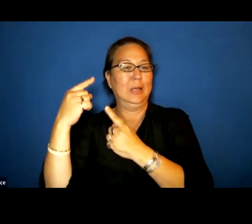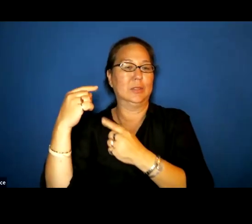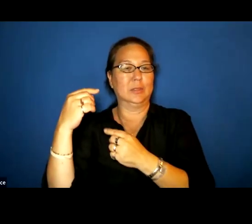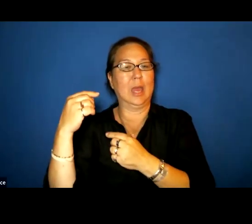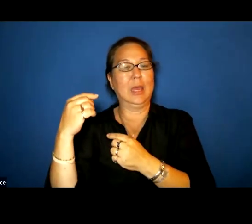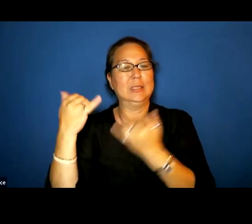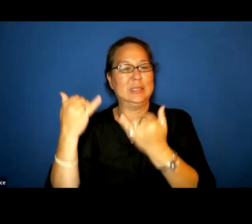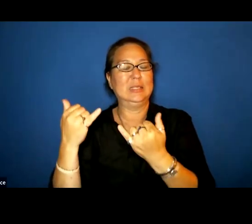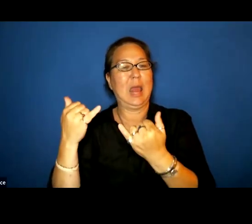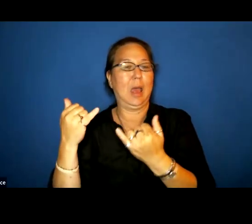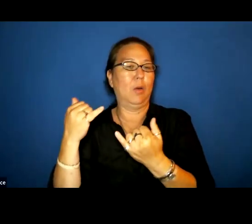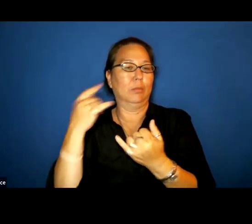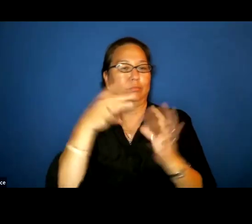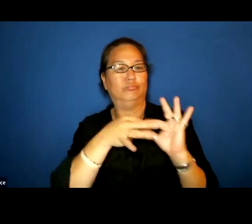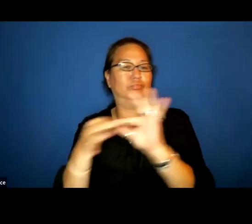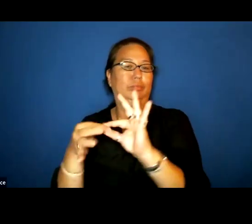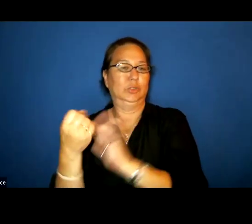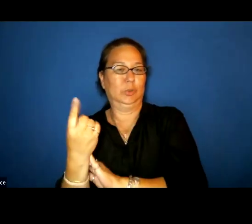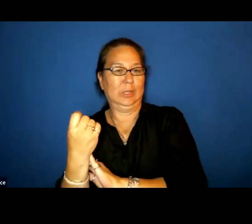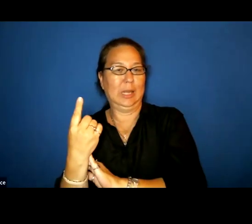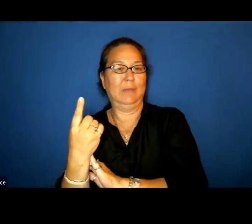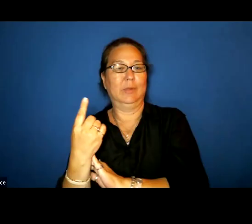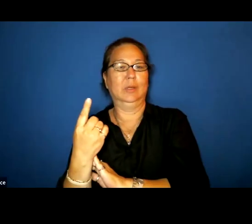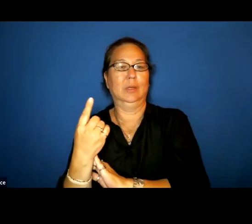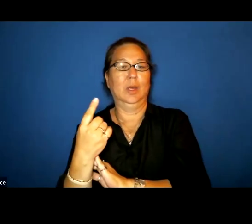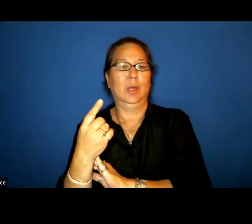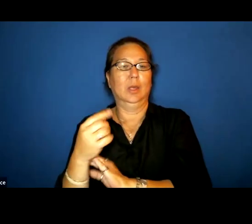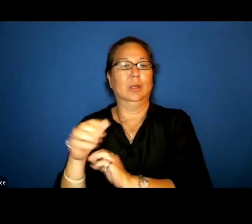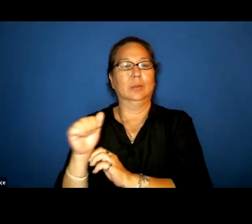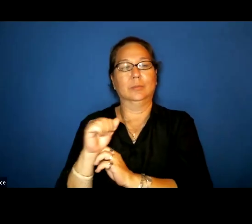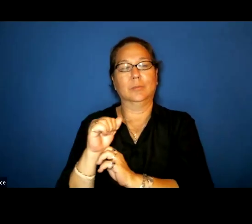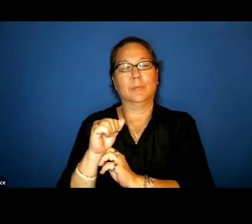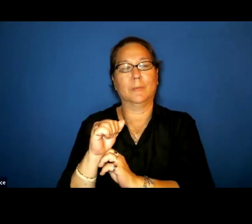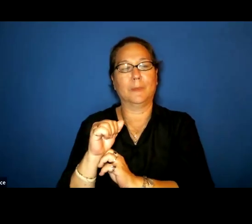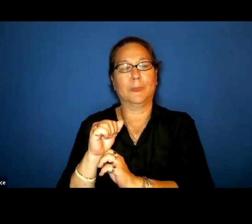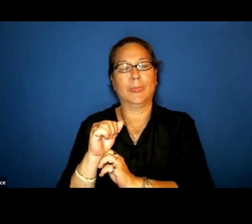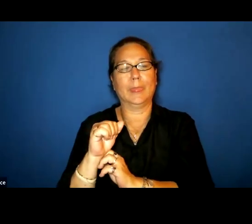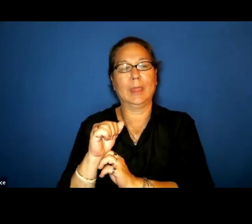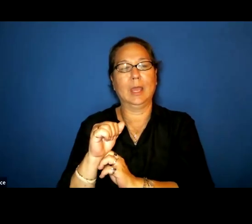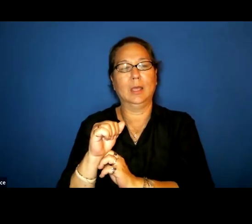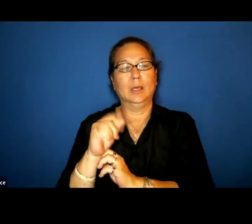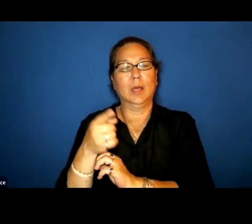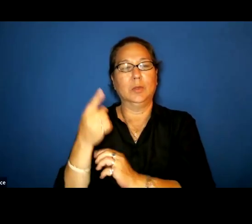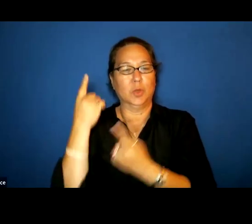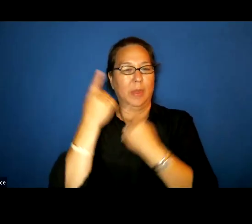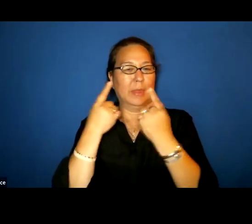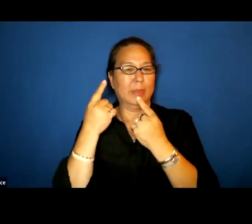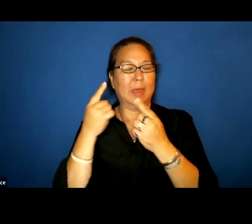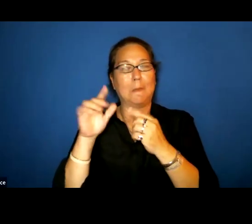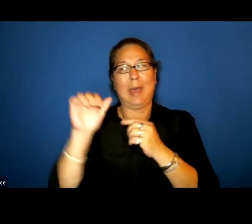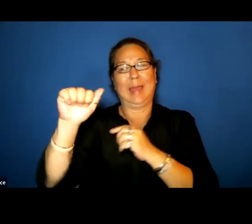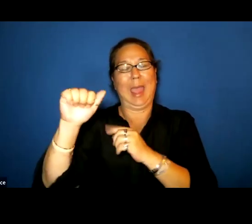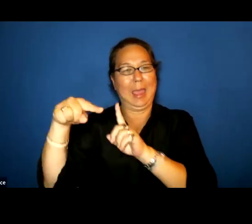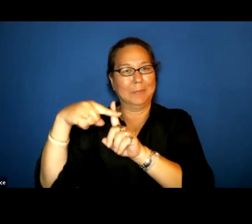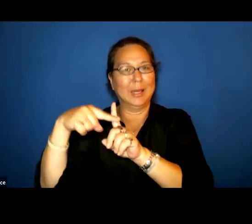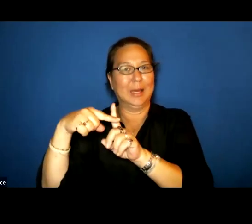Rose has been involved in some previous work around grading, so I'll also let him chime in. Yeah,